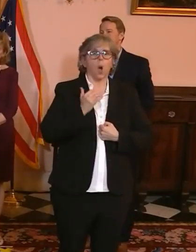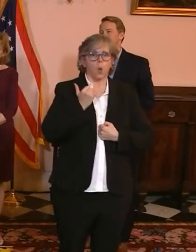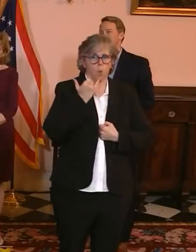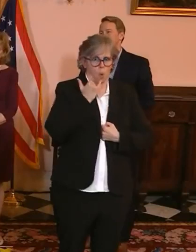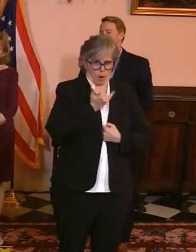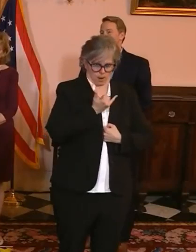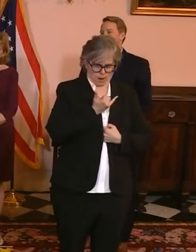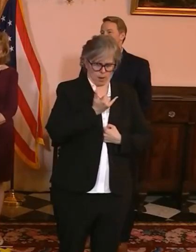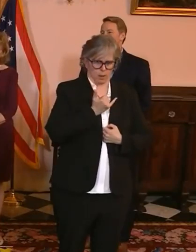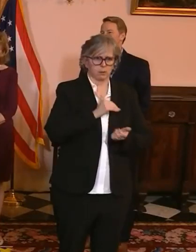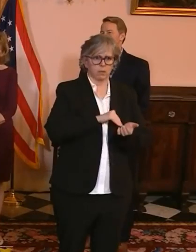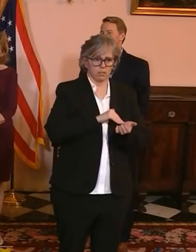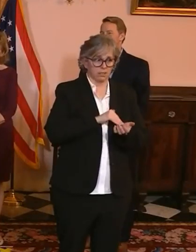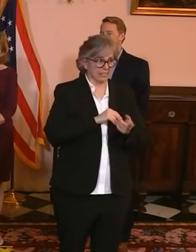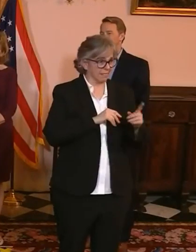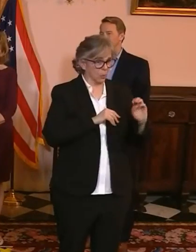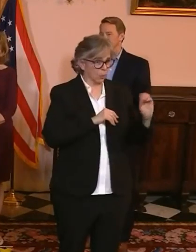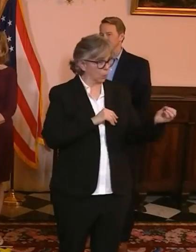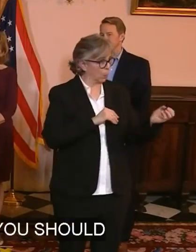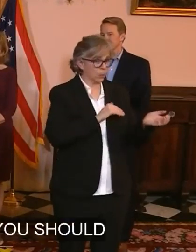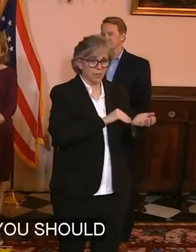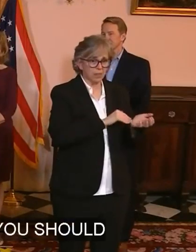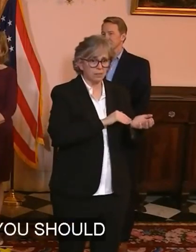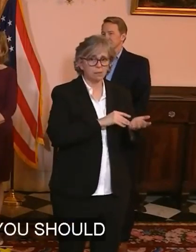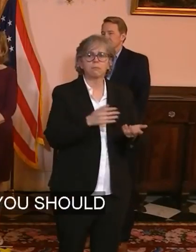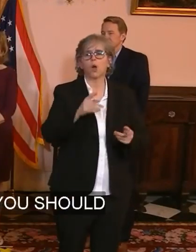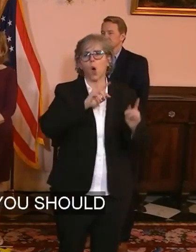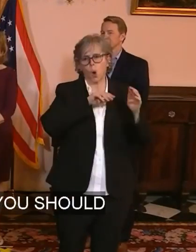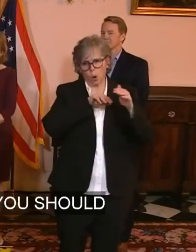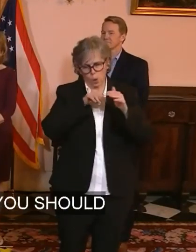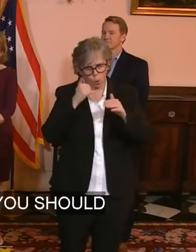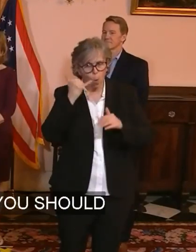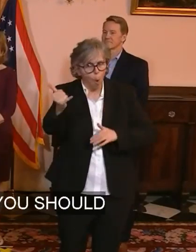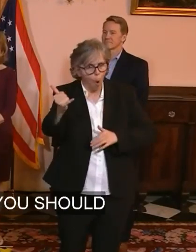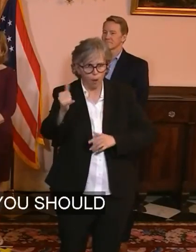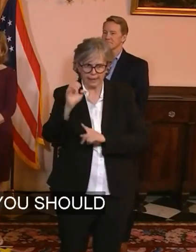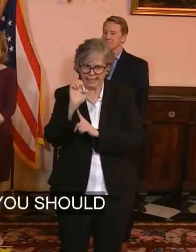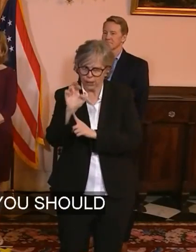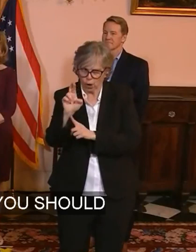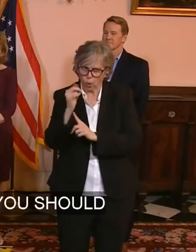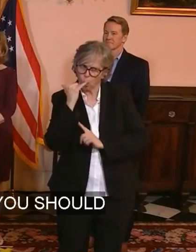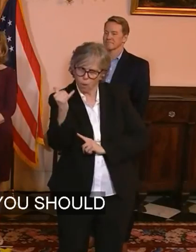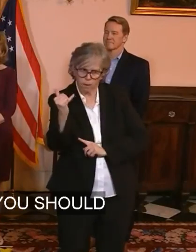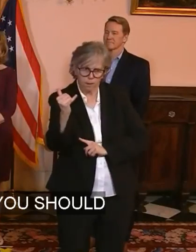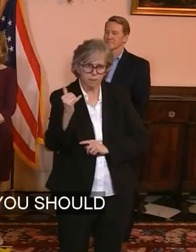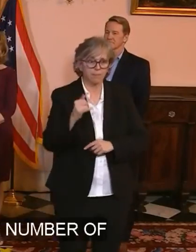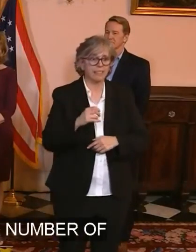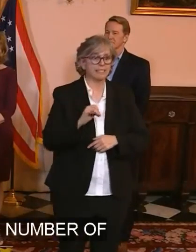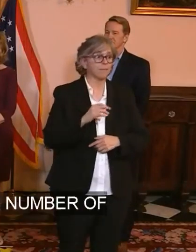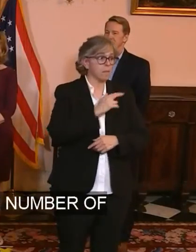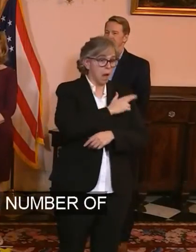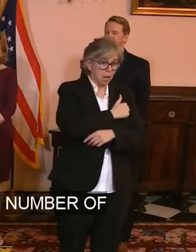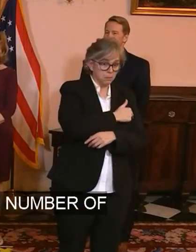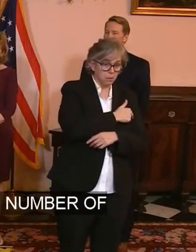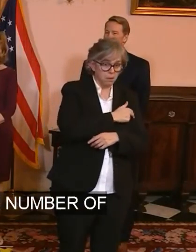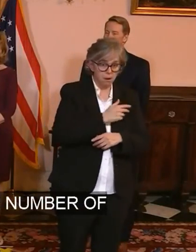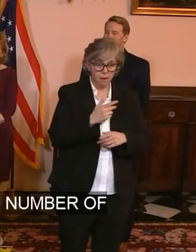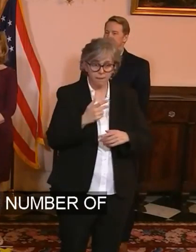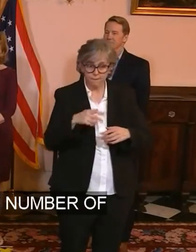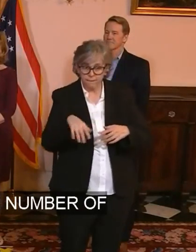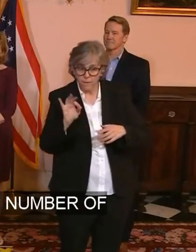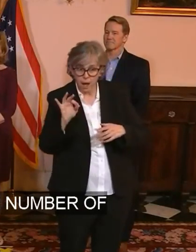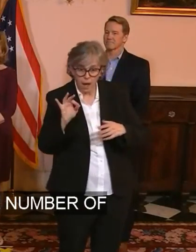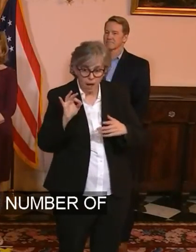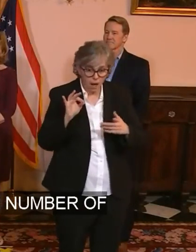the number of the emergency room nearest to us, the hospital that we would go to nearby. You call them and let them know you're